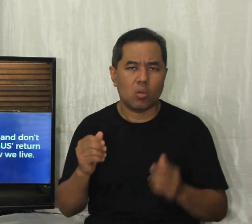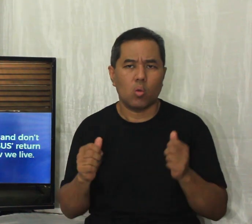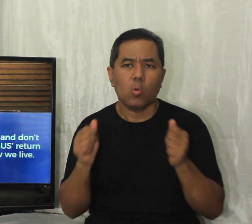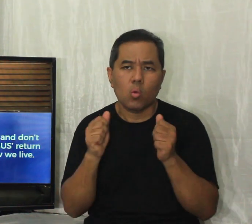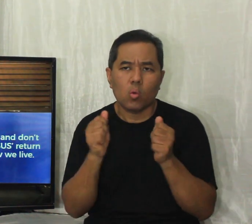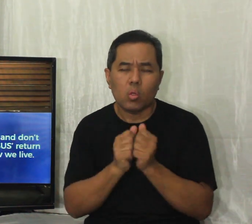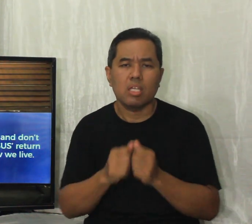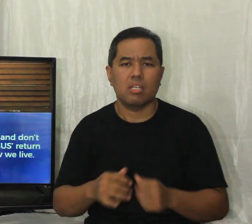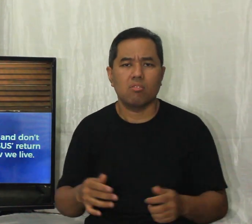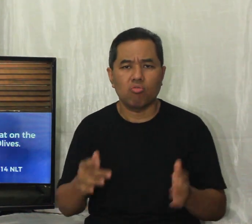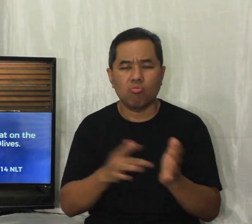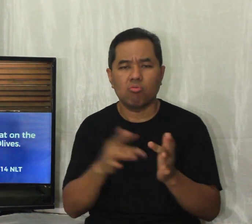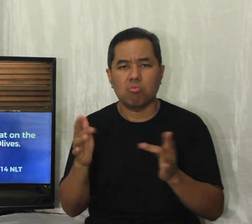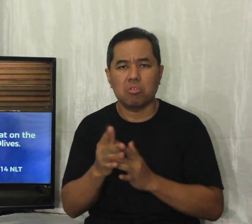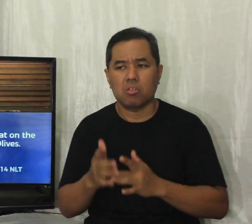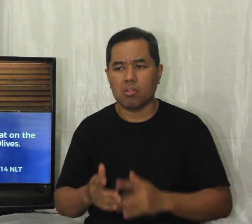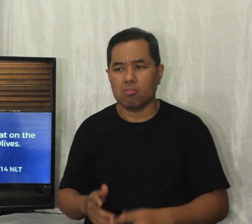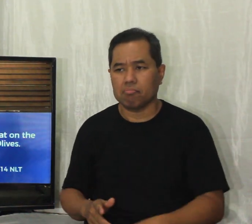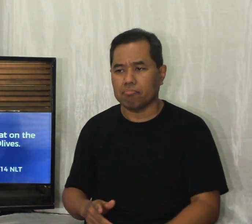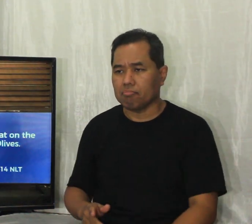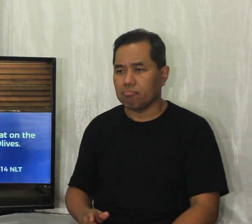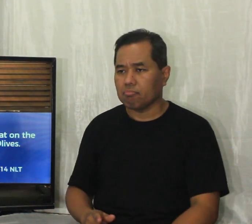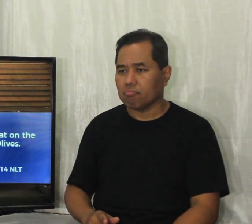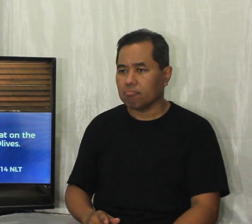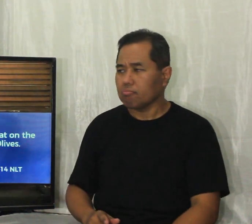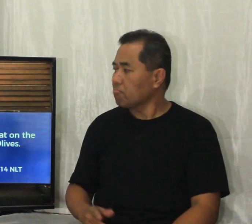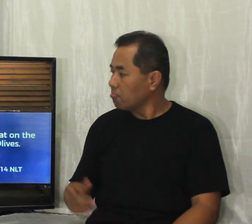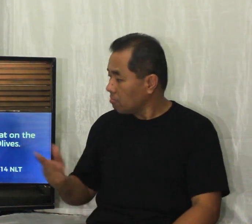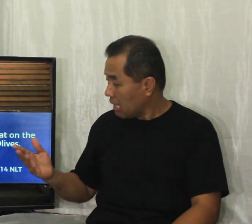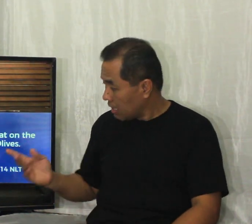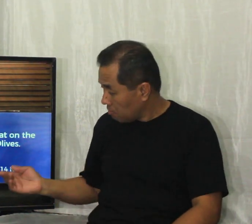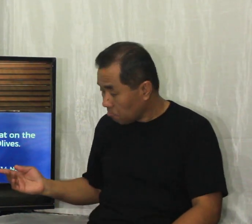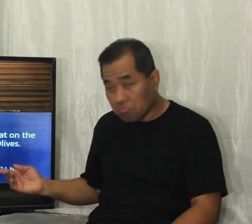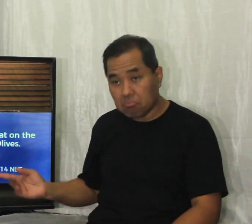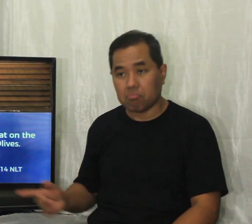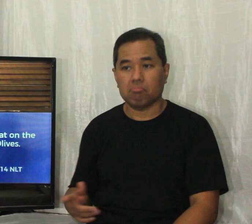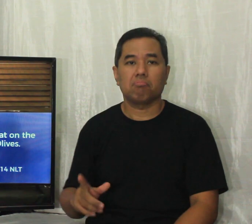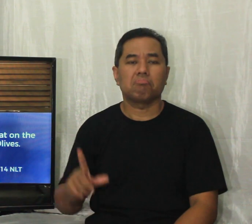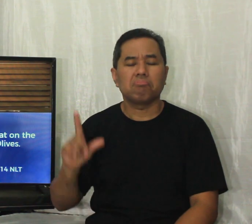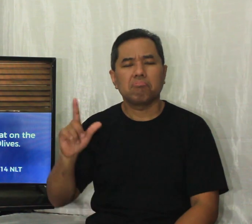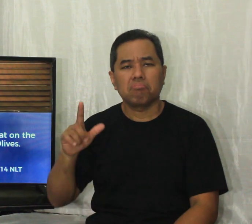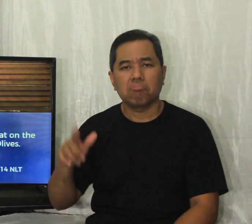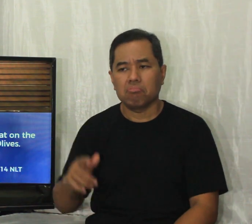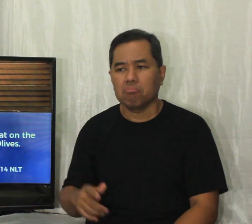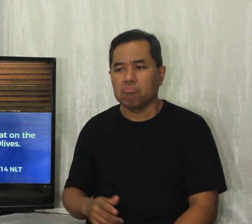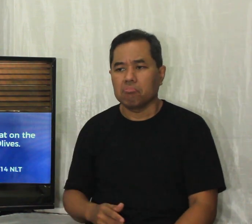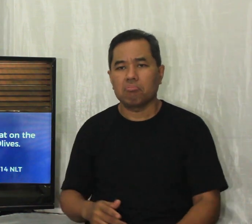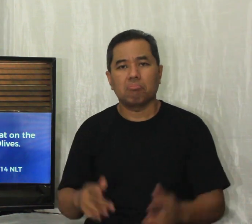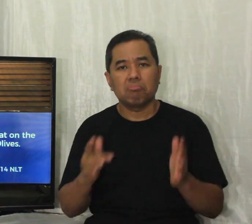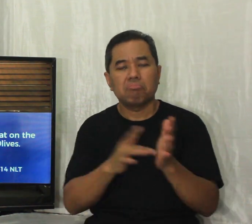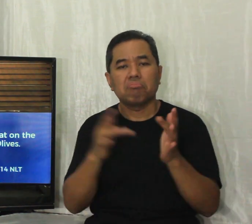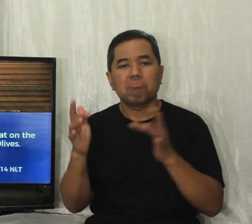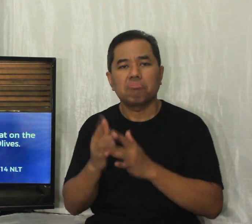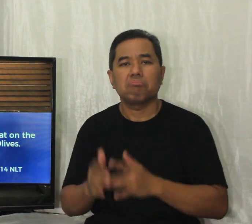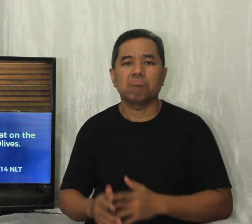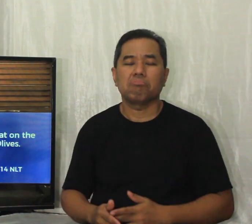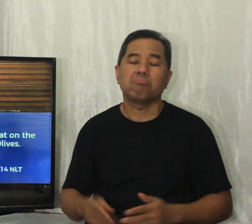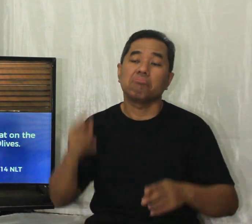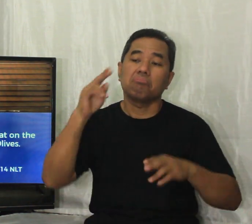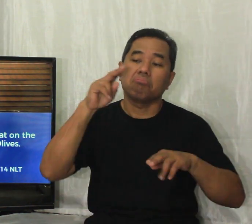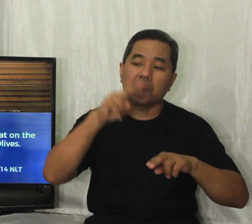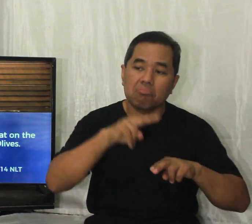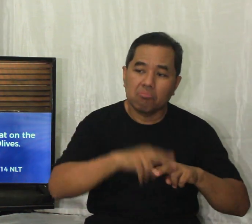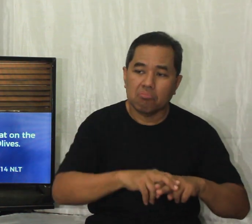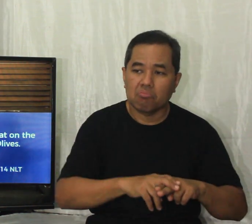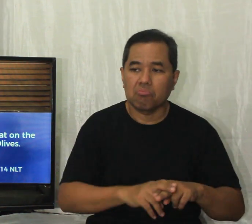here, later Jesus sat on the Mount of Olives. So Jesus had been teaching that day and preaching, and he sat down just to